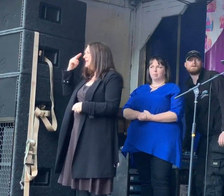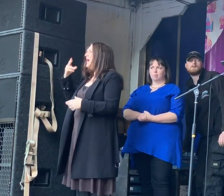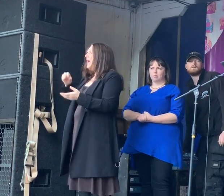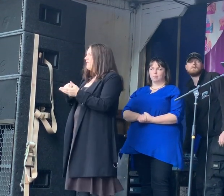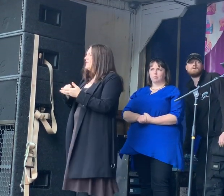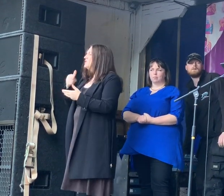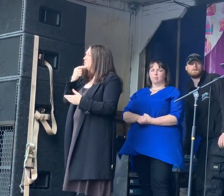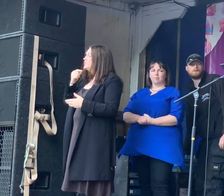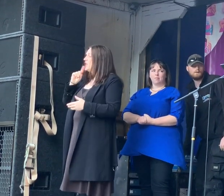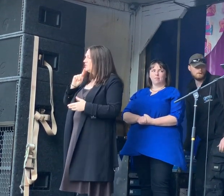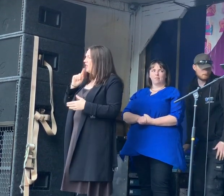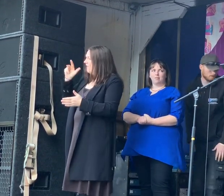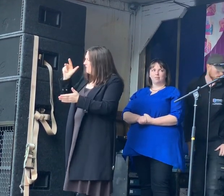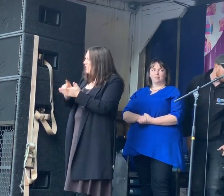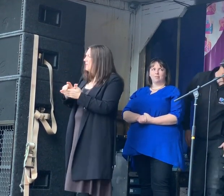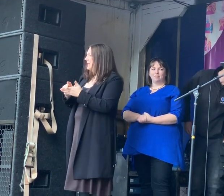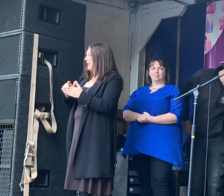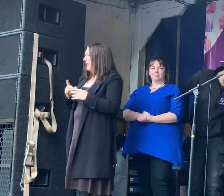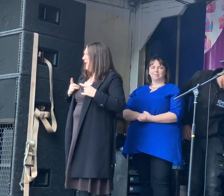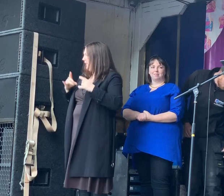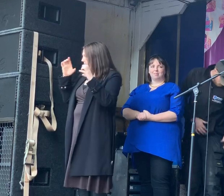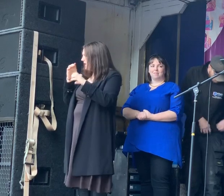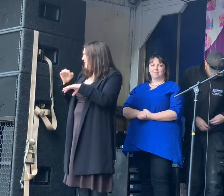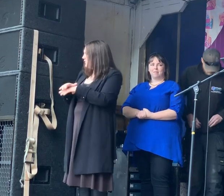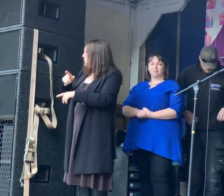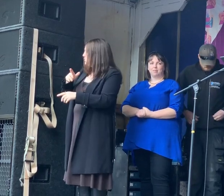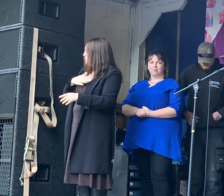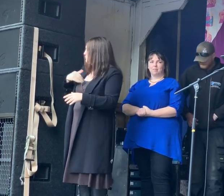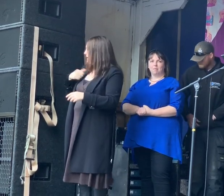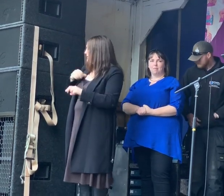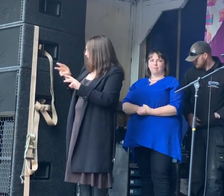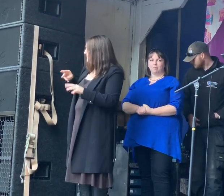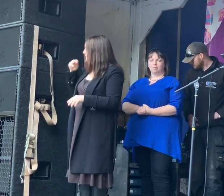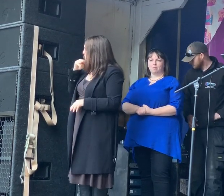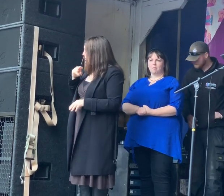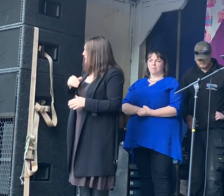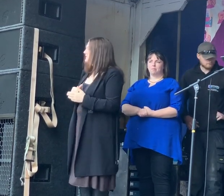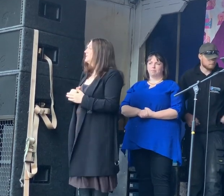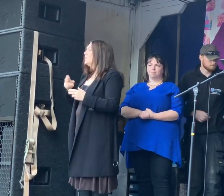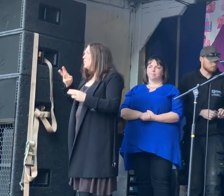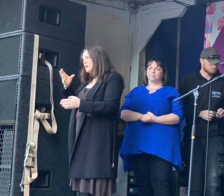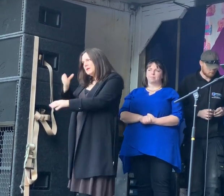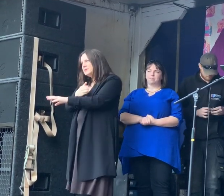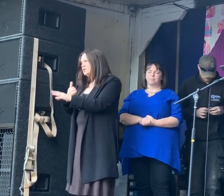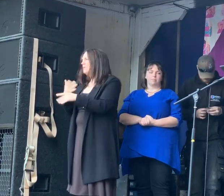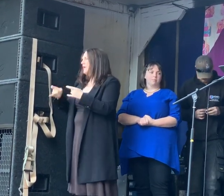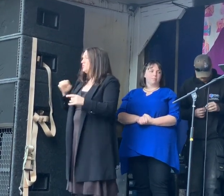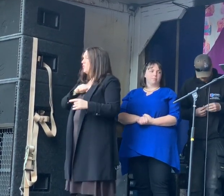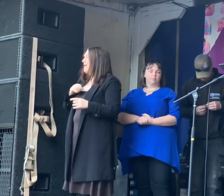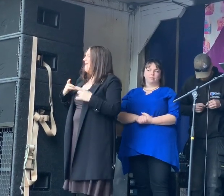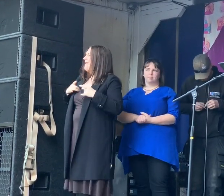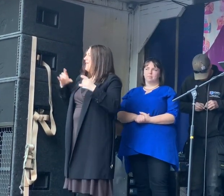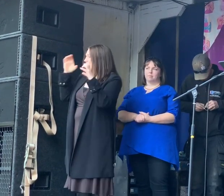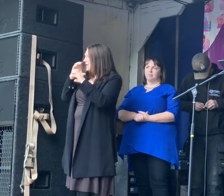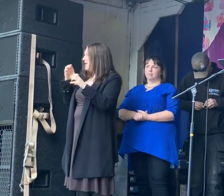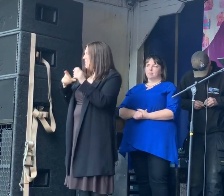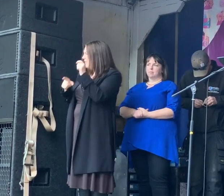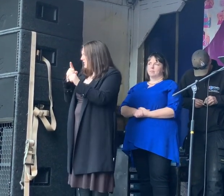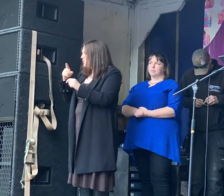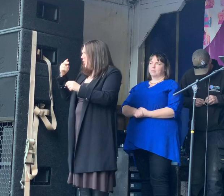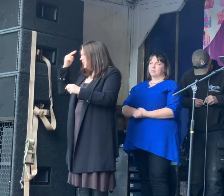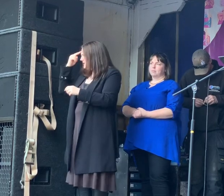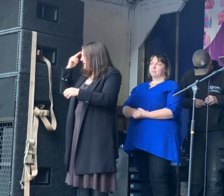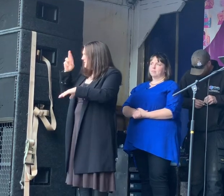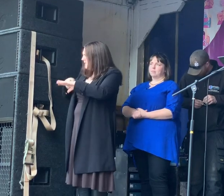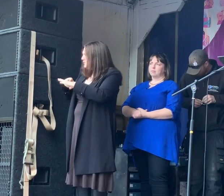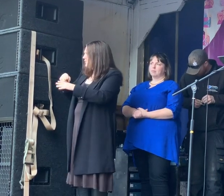healthcare is for trans people, and we will continue to work to make sure that healthcare professionals have a better understanding and knowledge of our